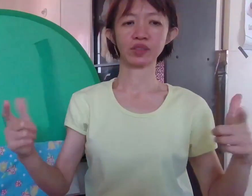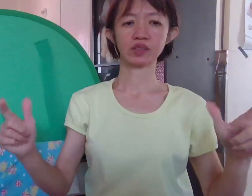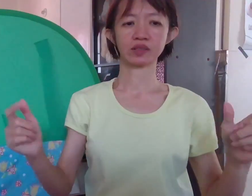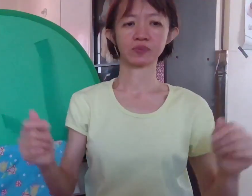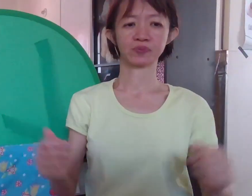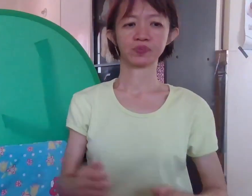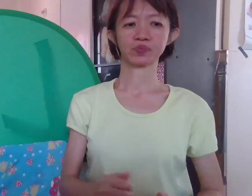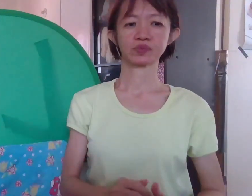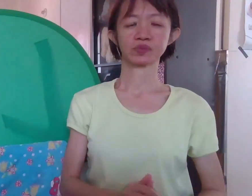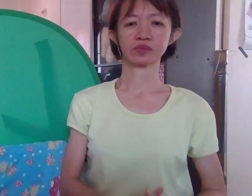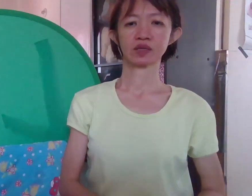Language?